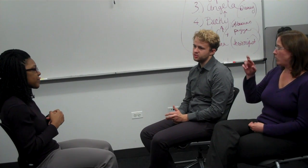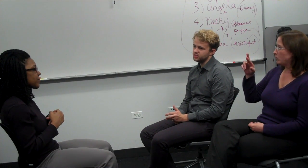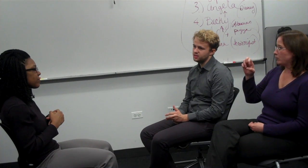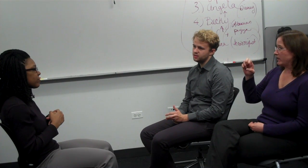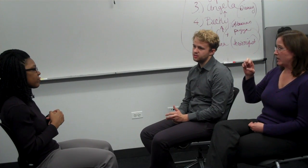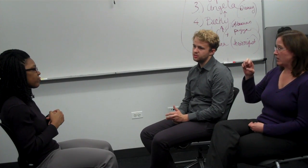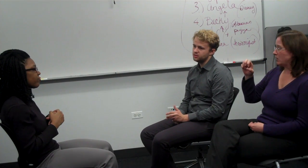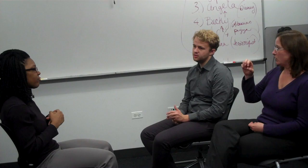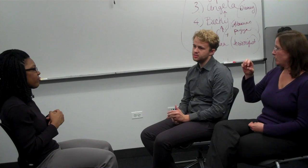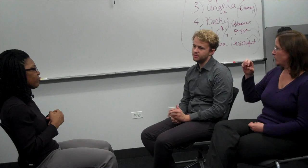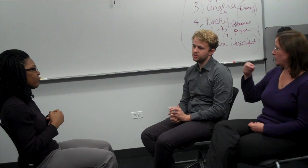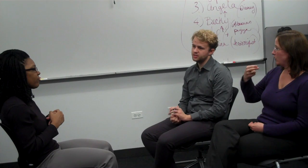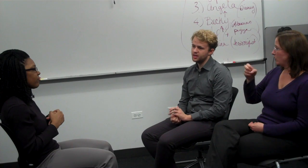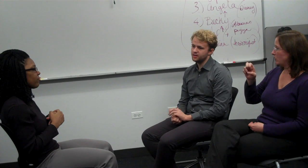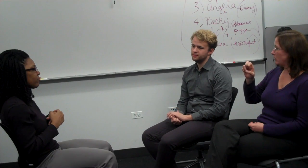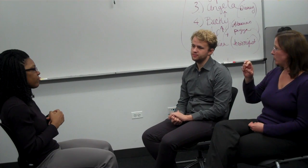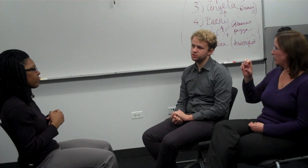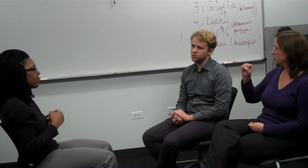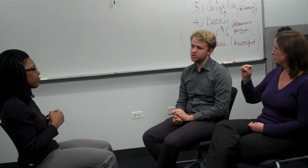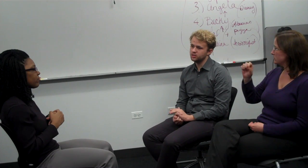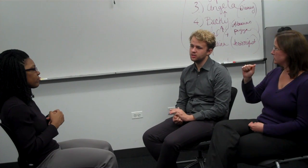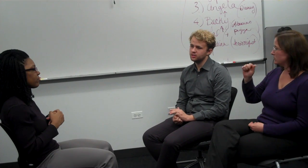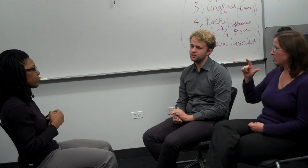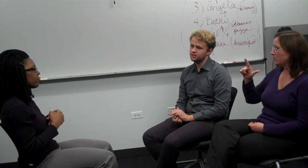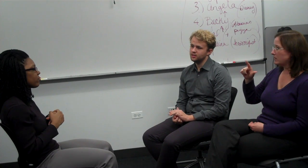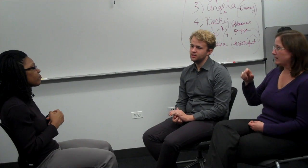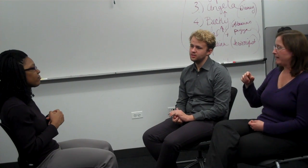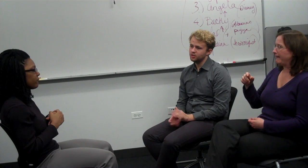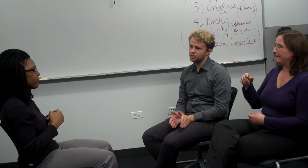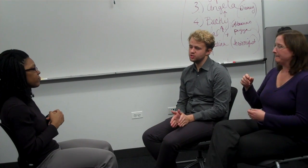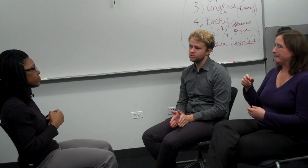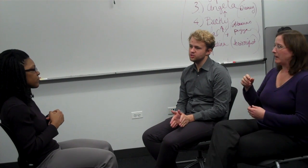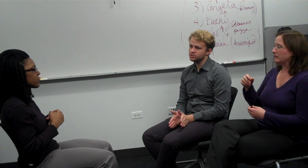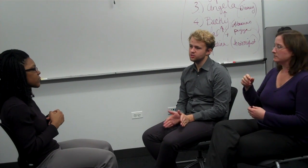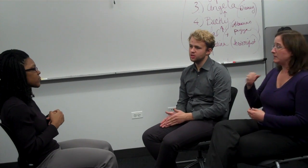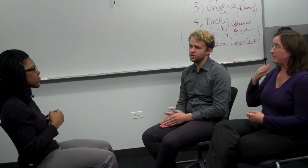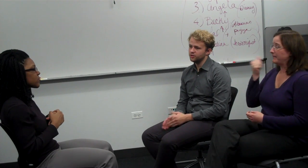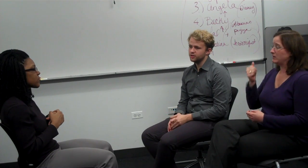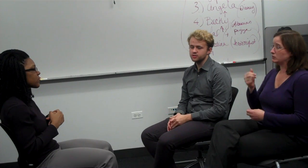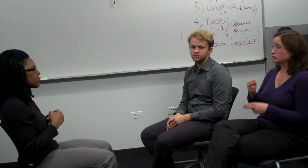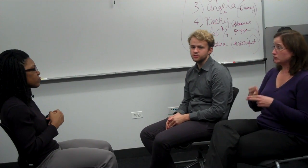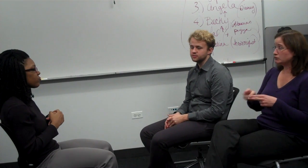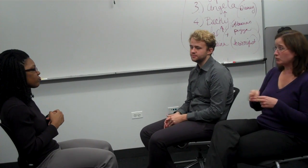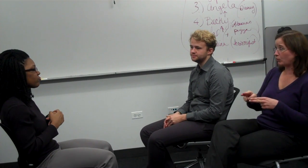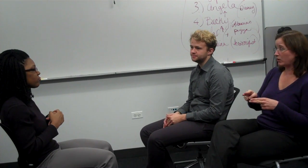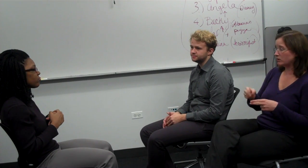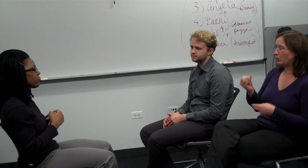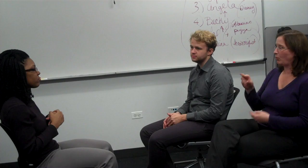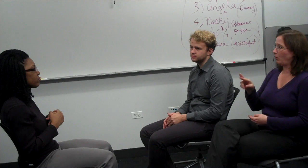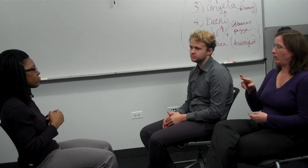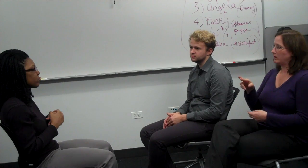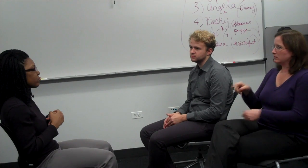Is it better to have short rehearsals or longer rehearsals?